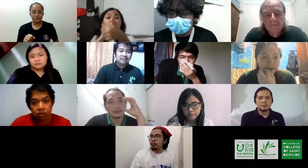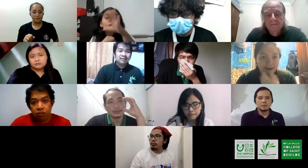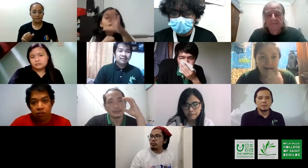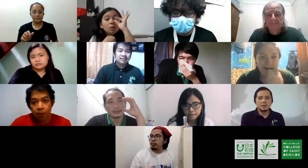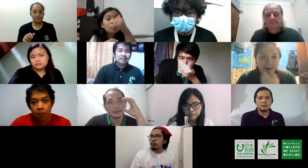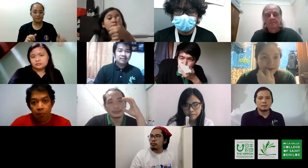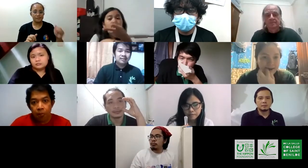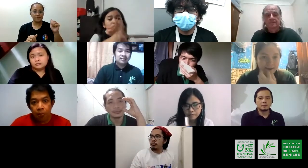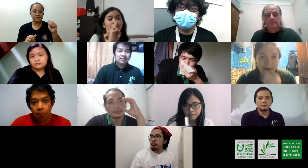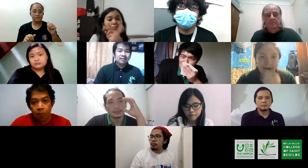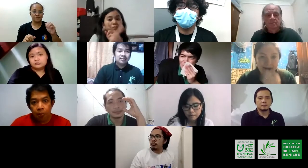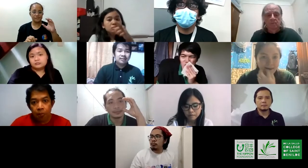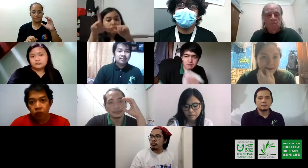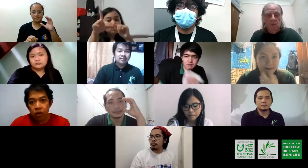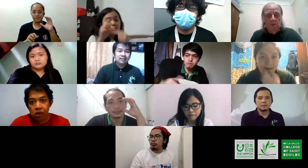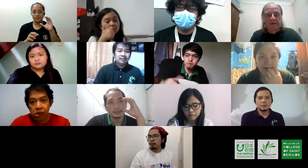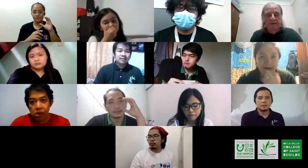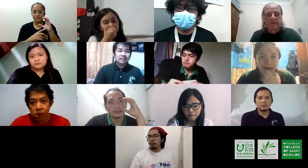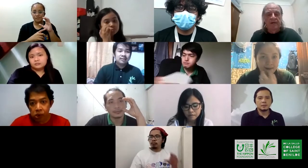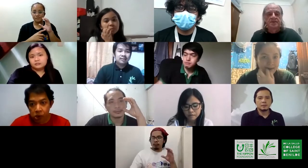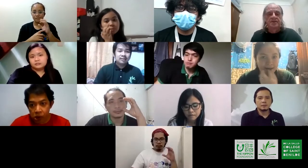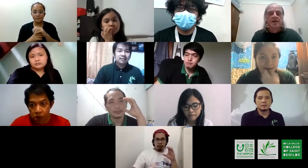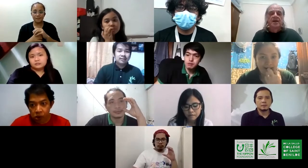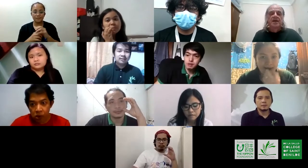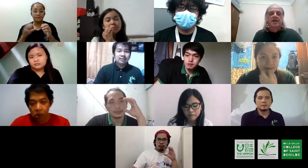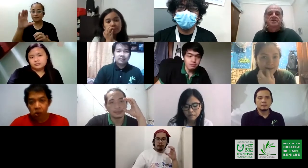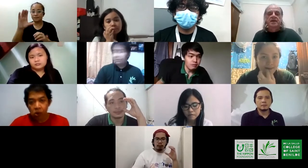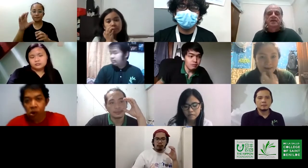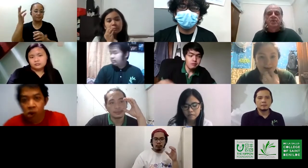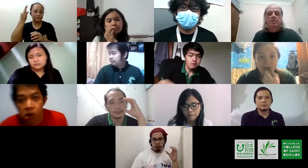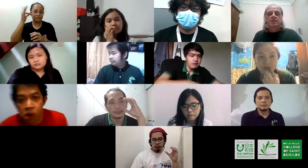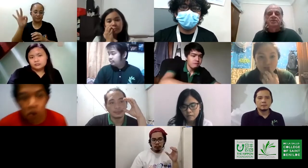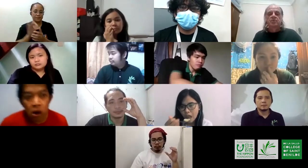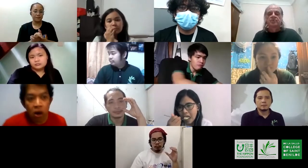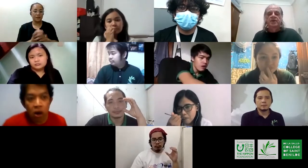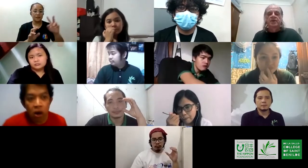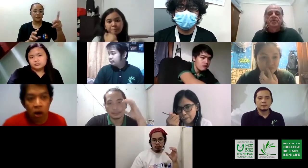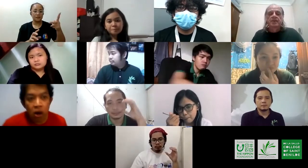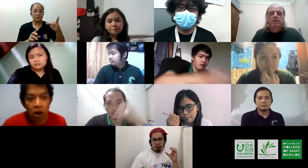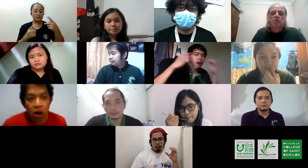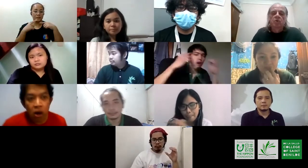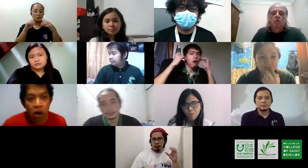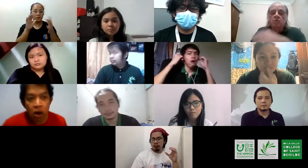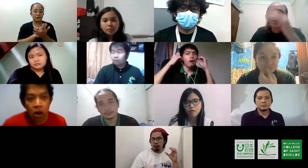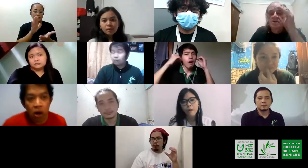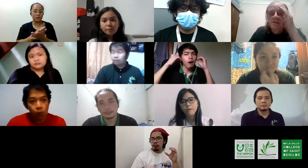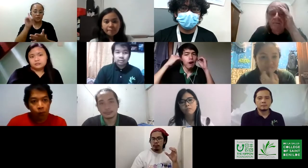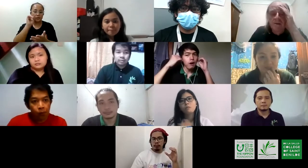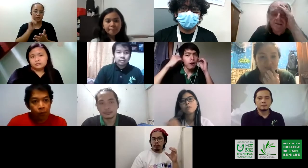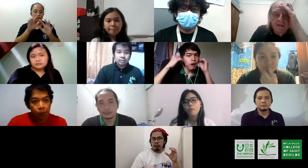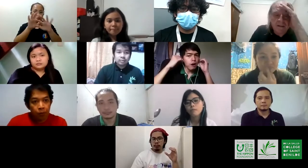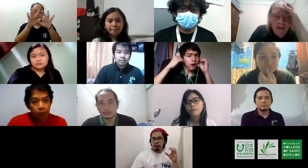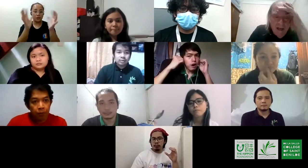C. C, France. The second public school for deaf people in the world was established in